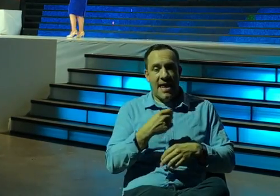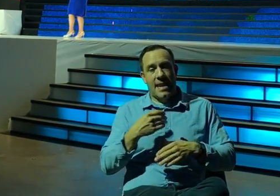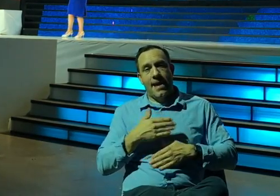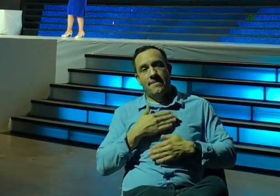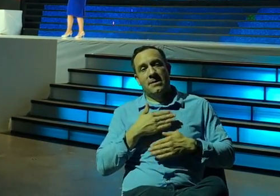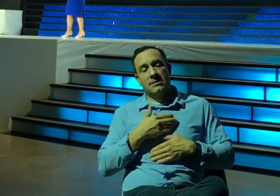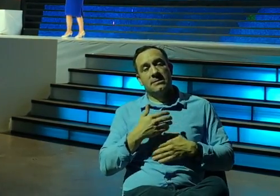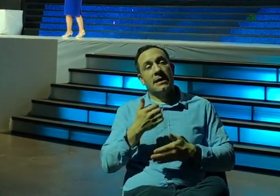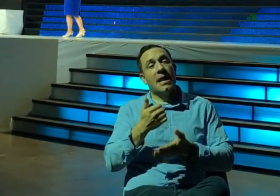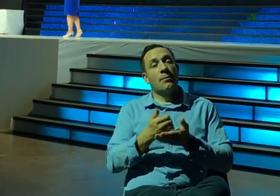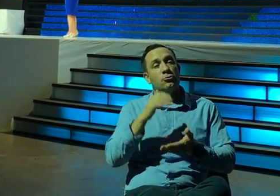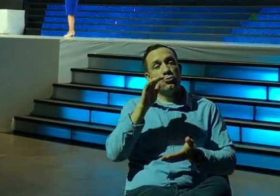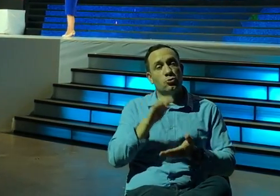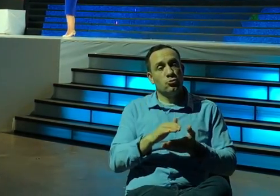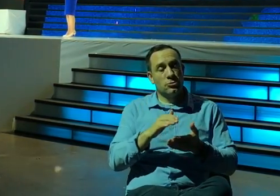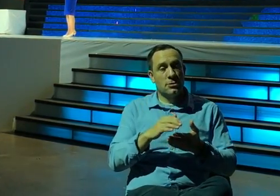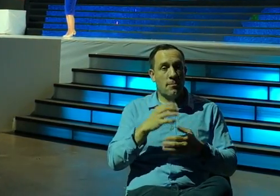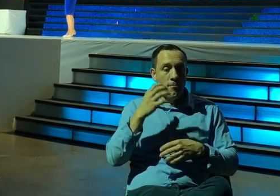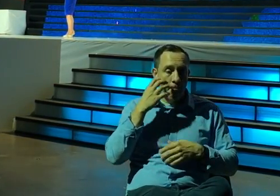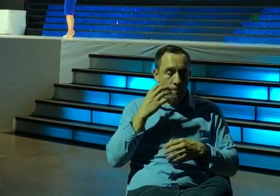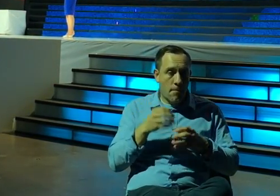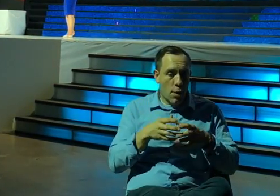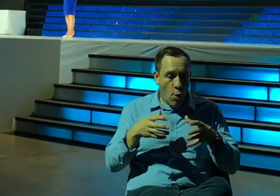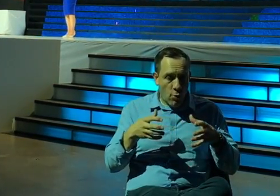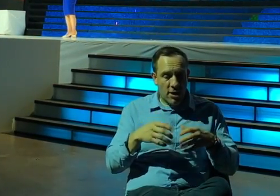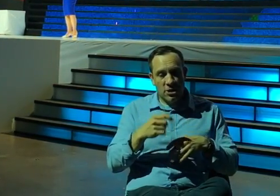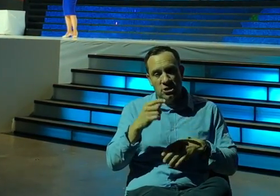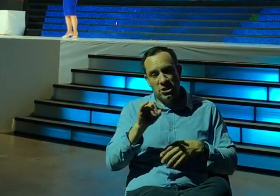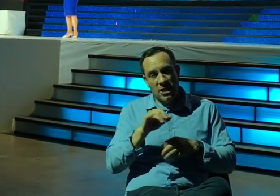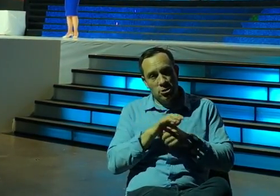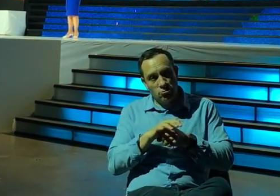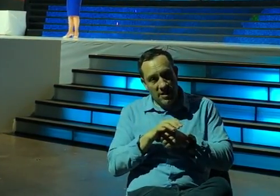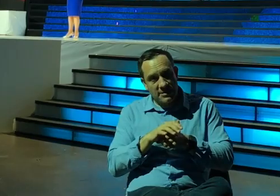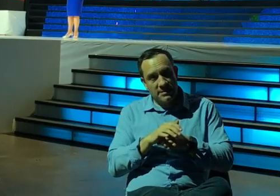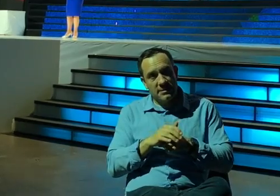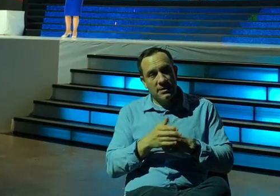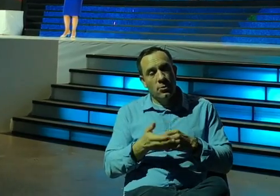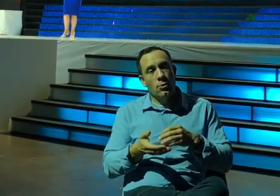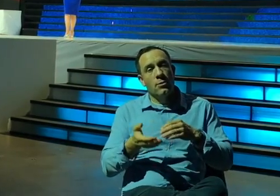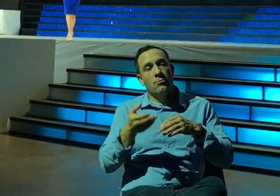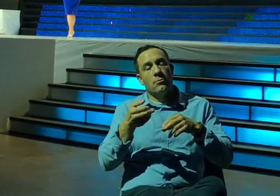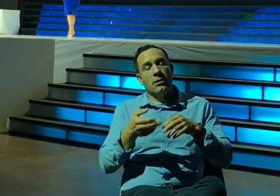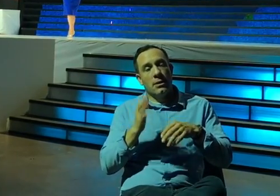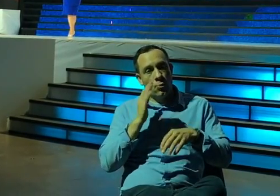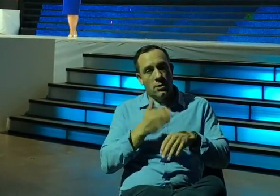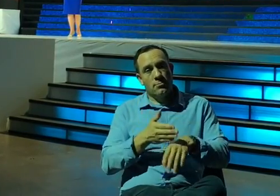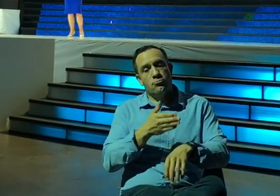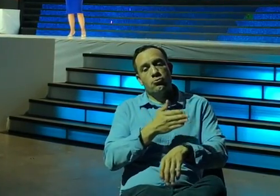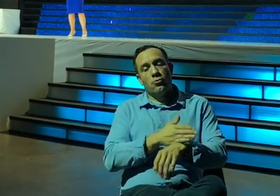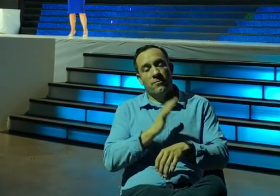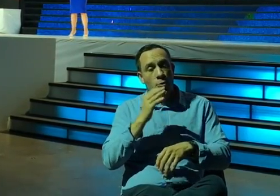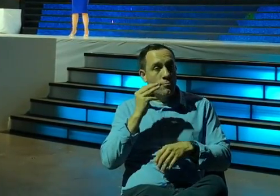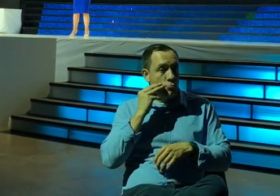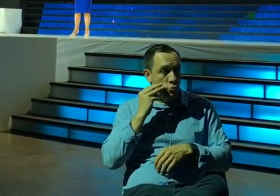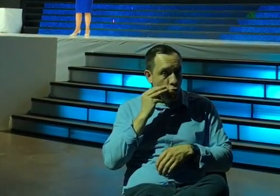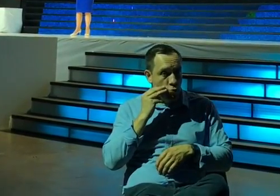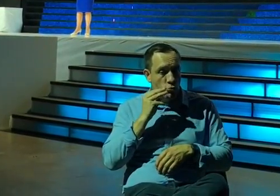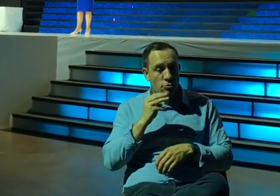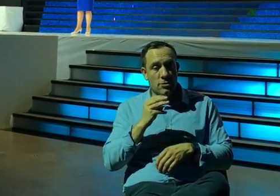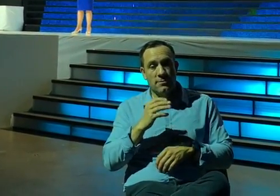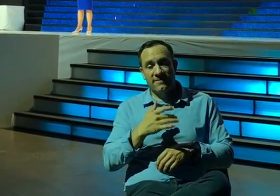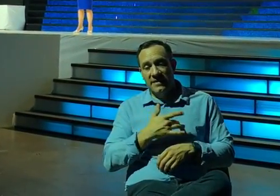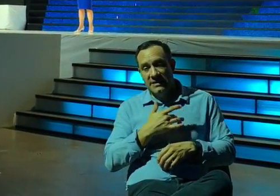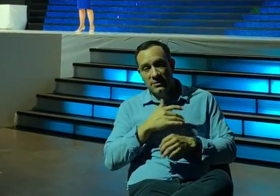will help reduce bloating, GI distress, it will improve regularity, it will improve your mood, it will reduce feelings of stress and